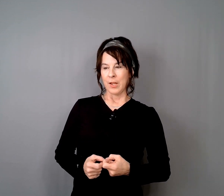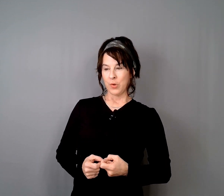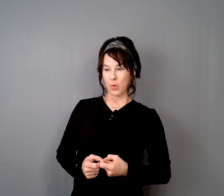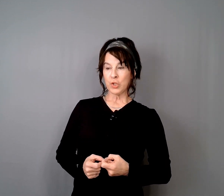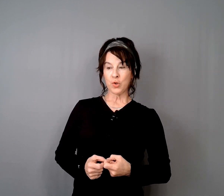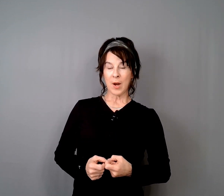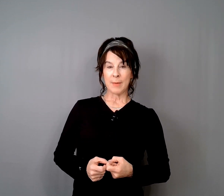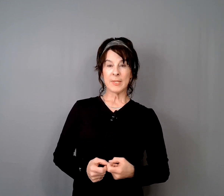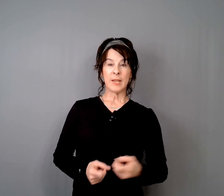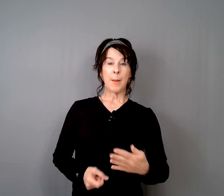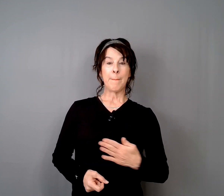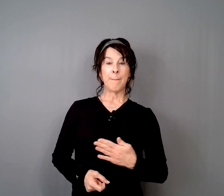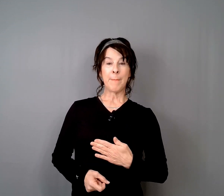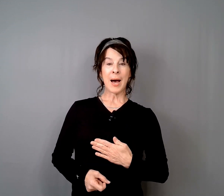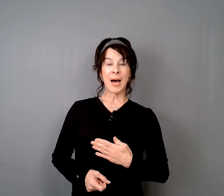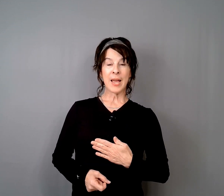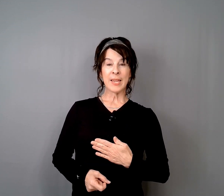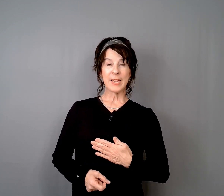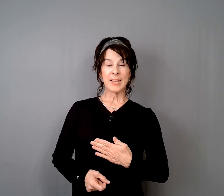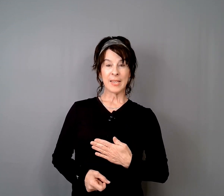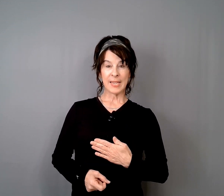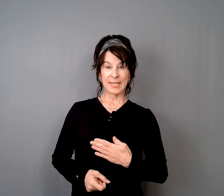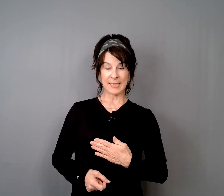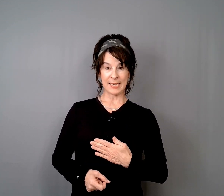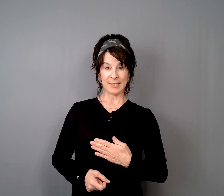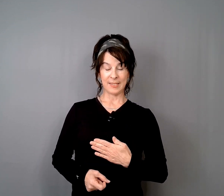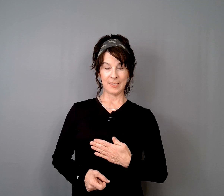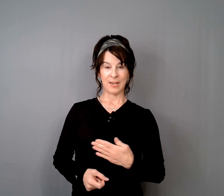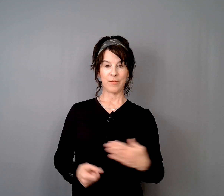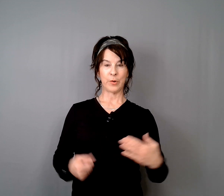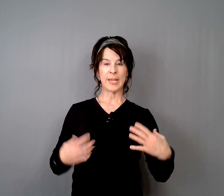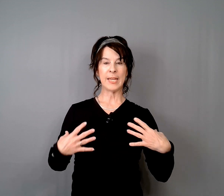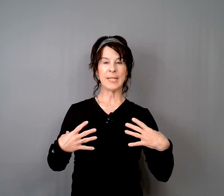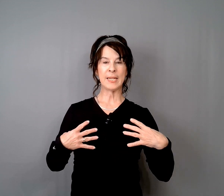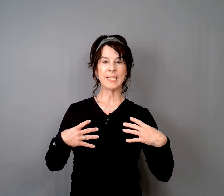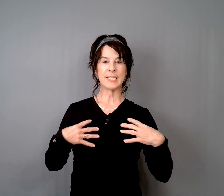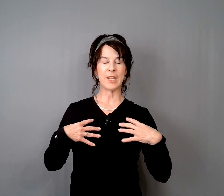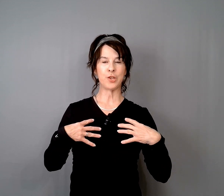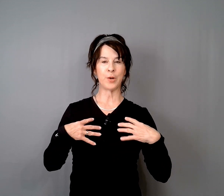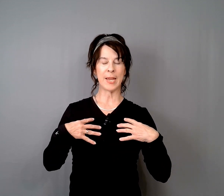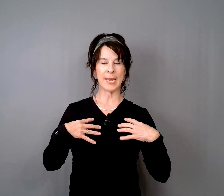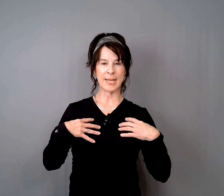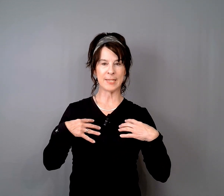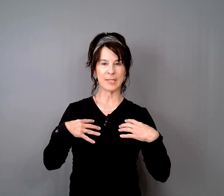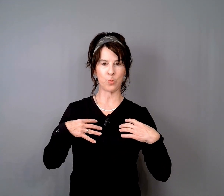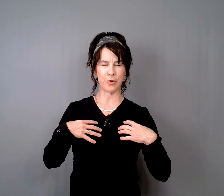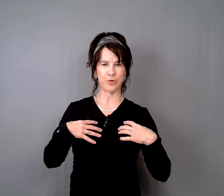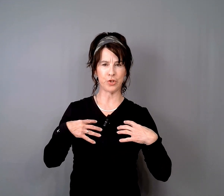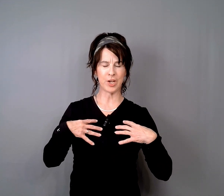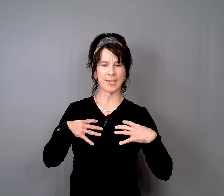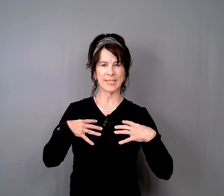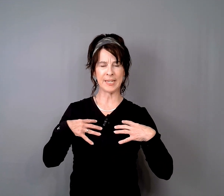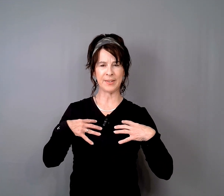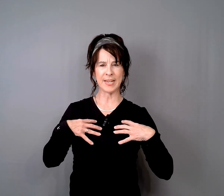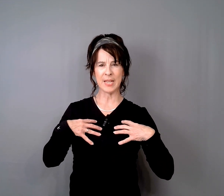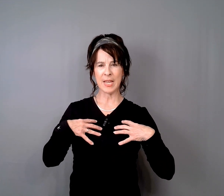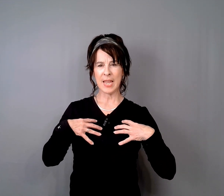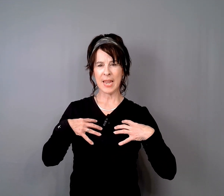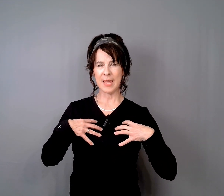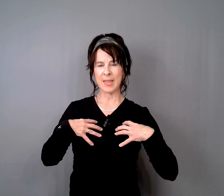Your stripes, my healing. For healing, take your hands around your chest area, and then